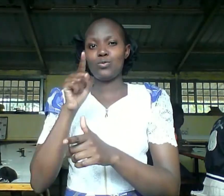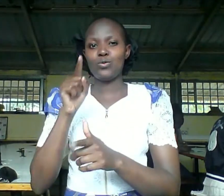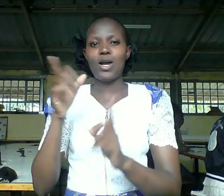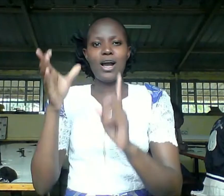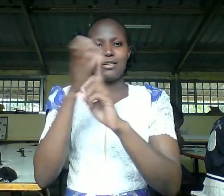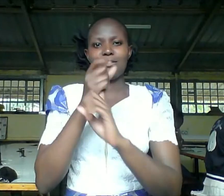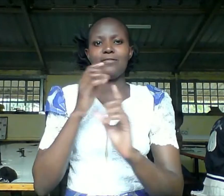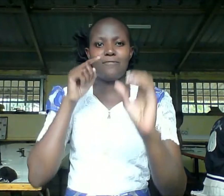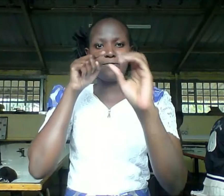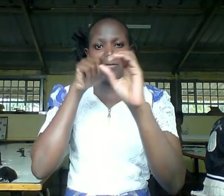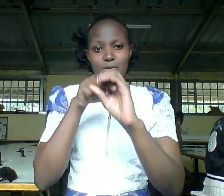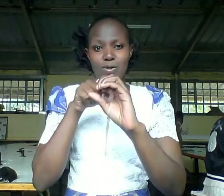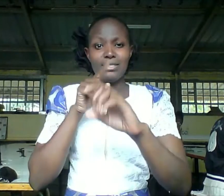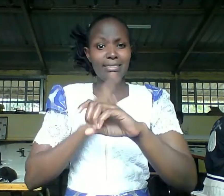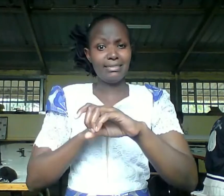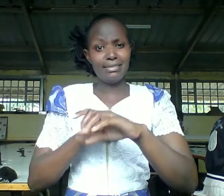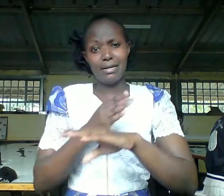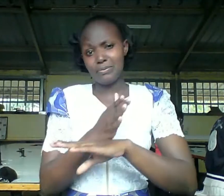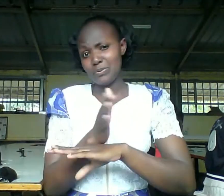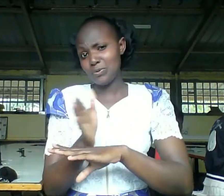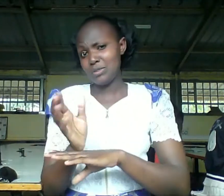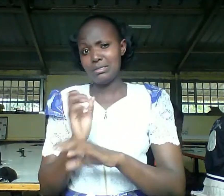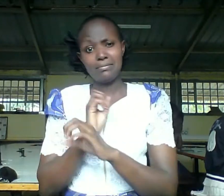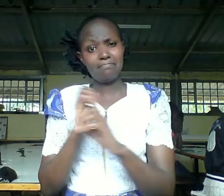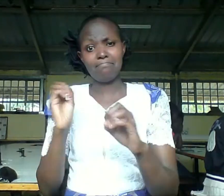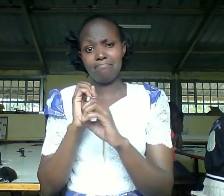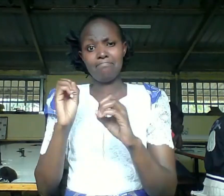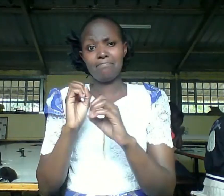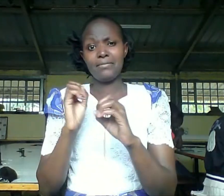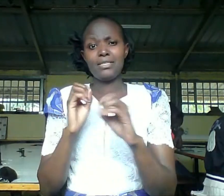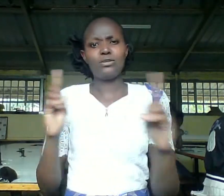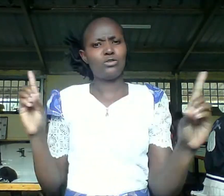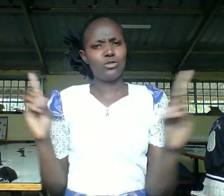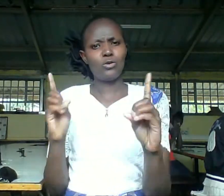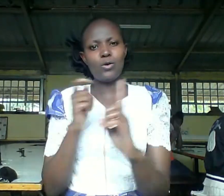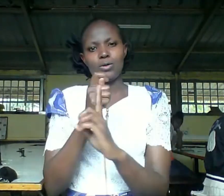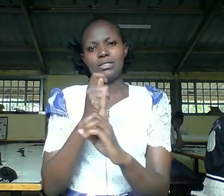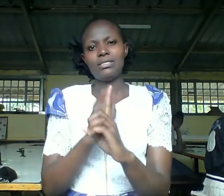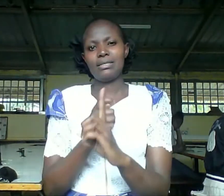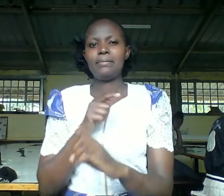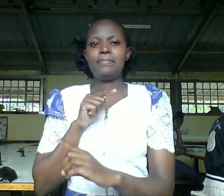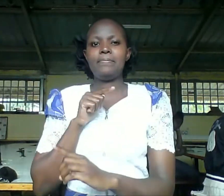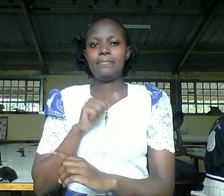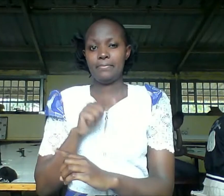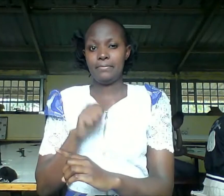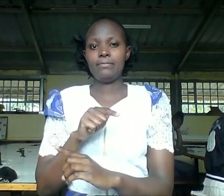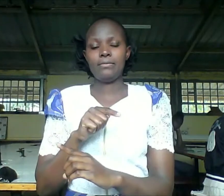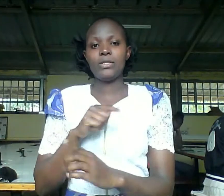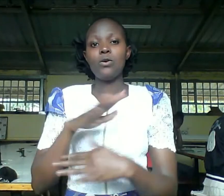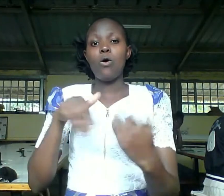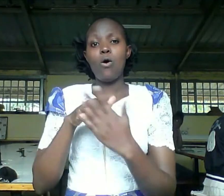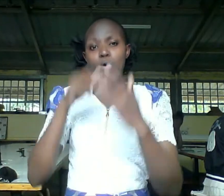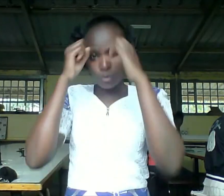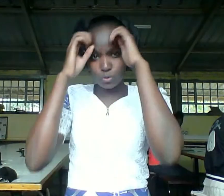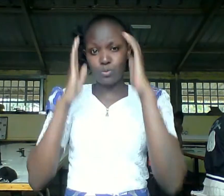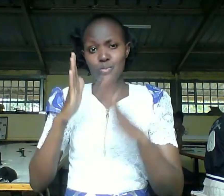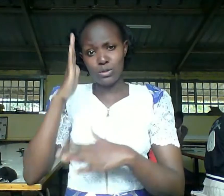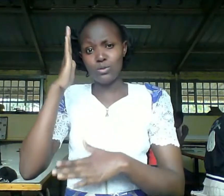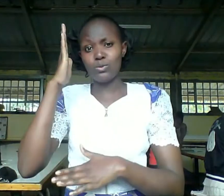This term is very short. Thirdly, I hope every student in this school know that cleanliness is secondary to